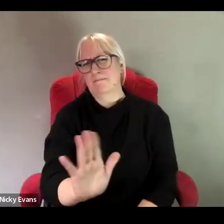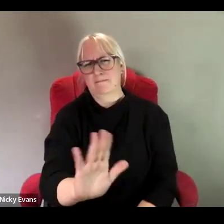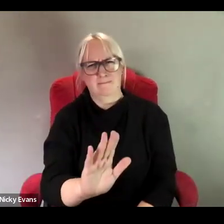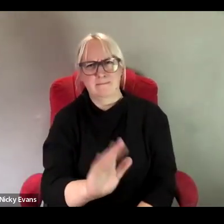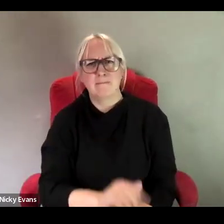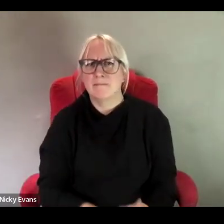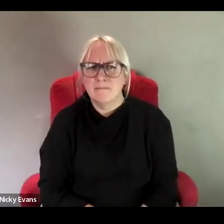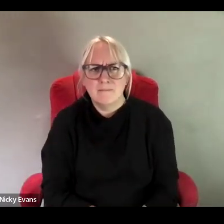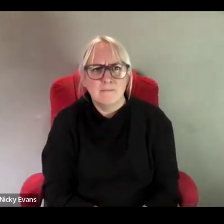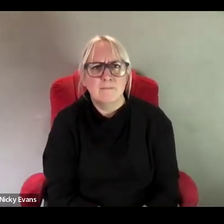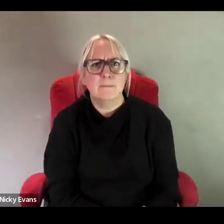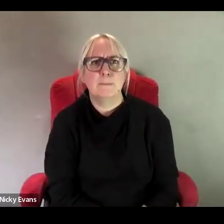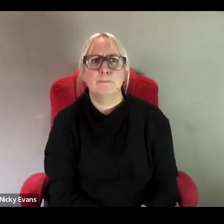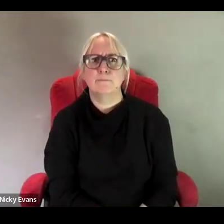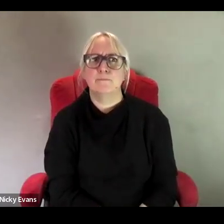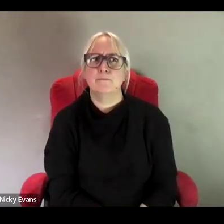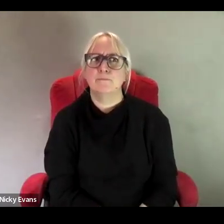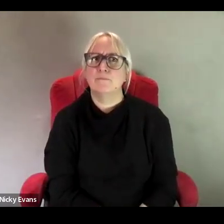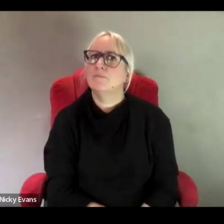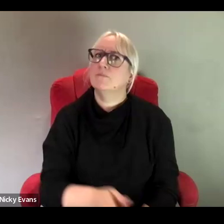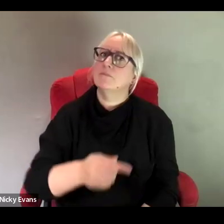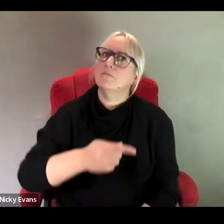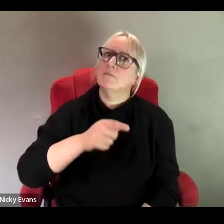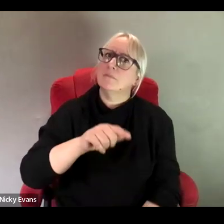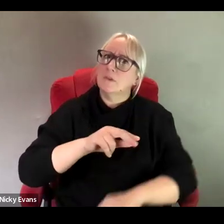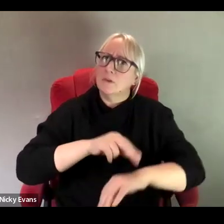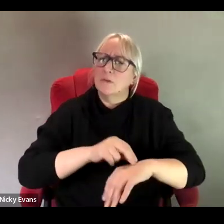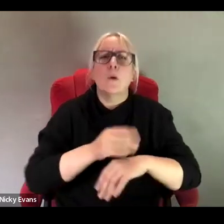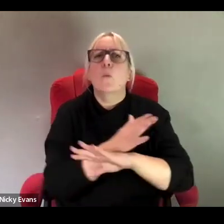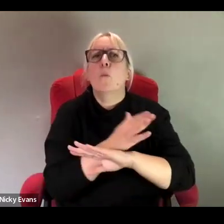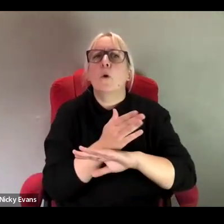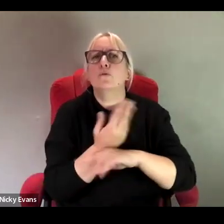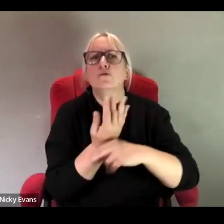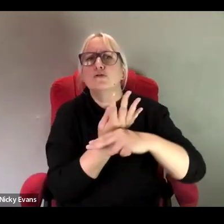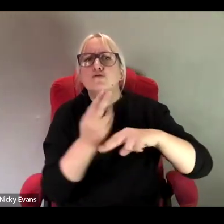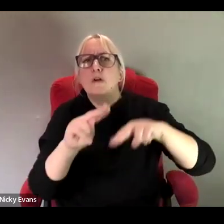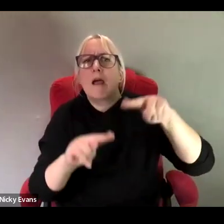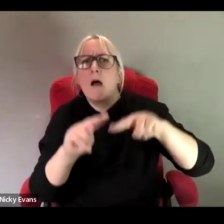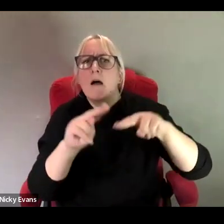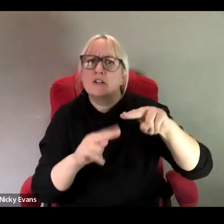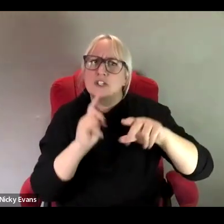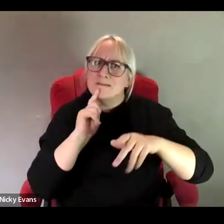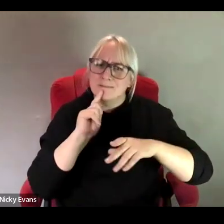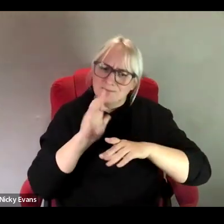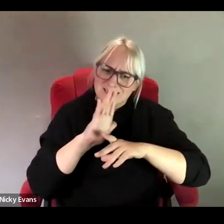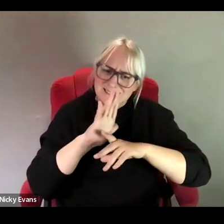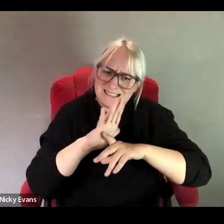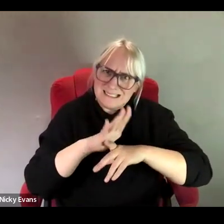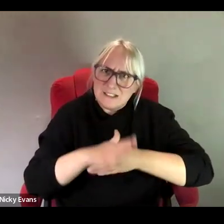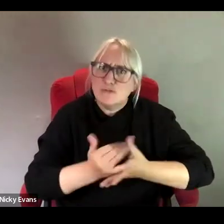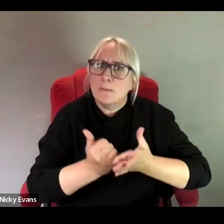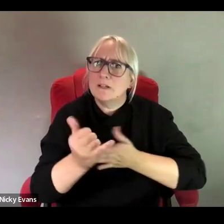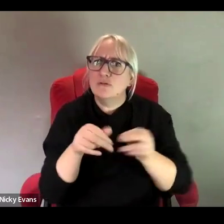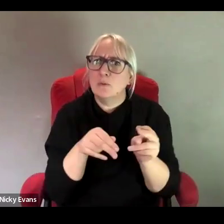they wouldn't be triaging in a way that was discriminatory. And then, of